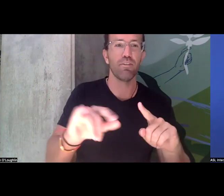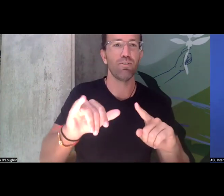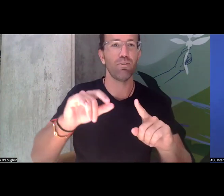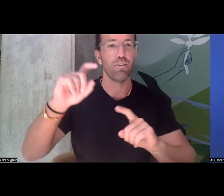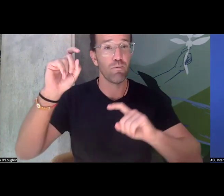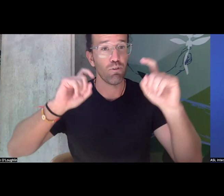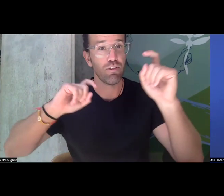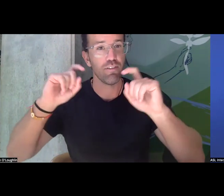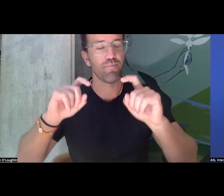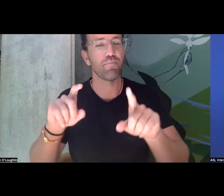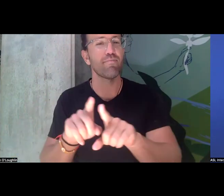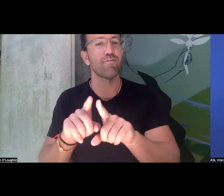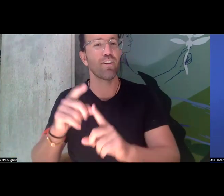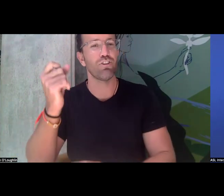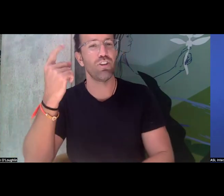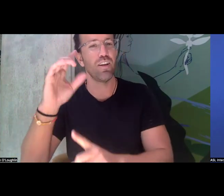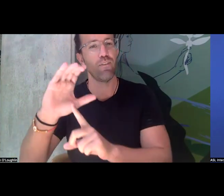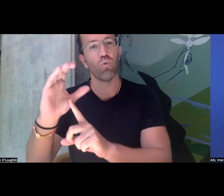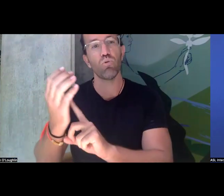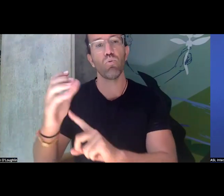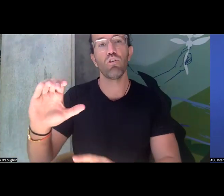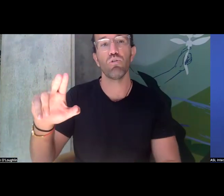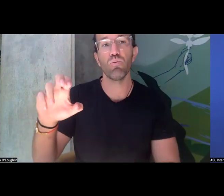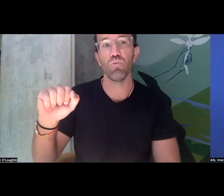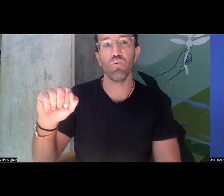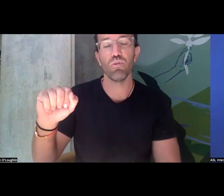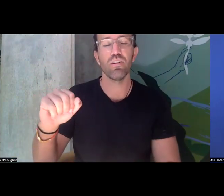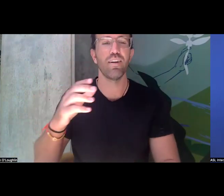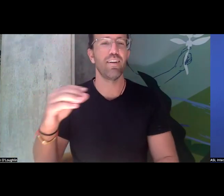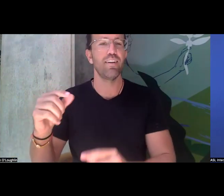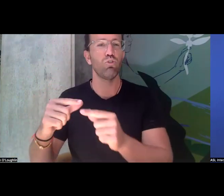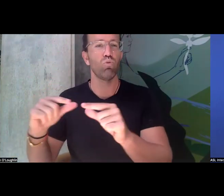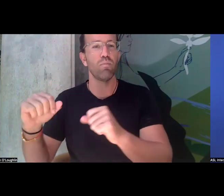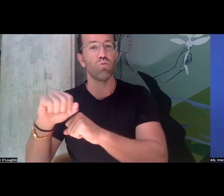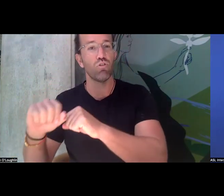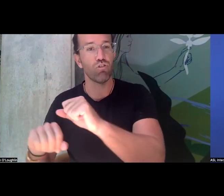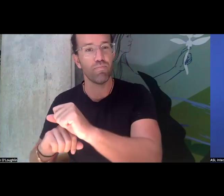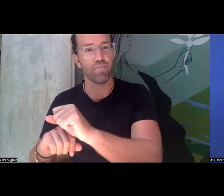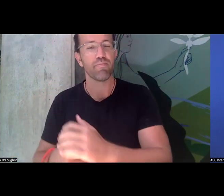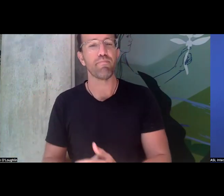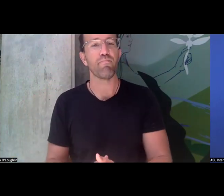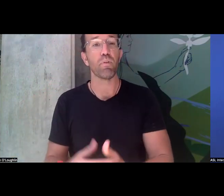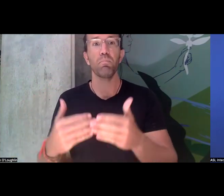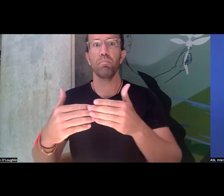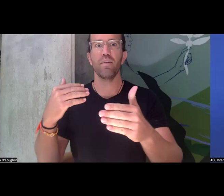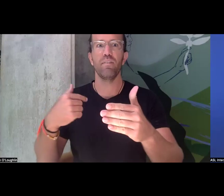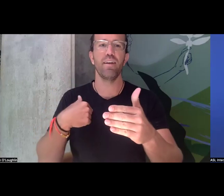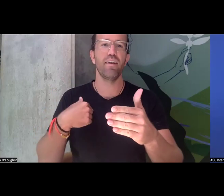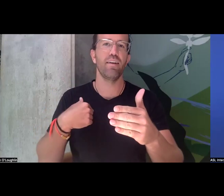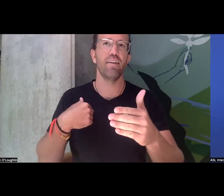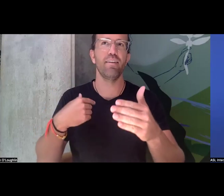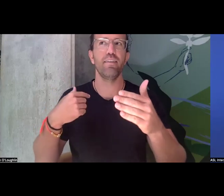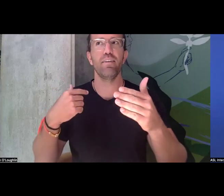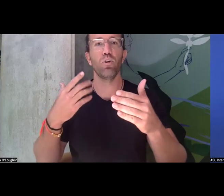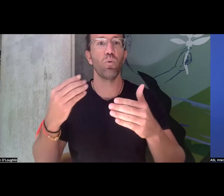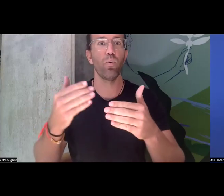It's not only signing, but also we have facial expressions, the understanding of culture cues, the grammatical structure.